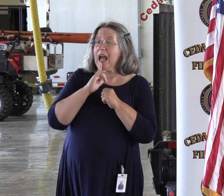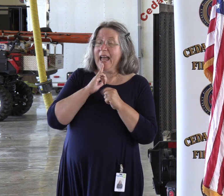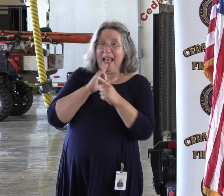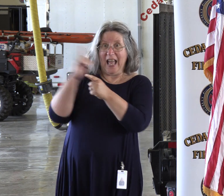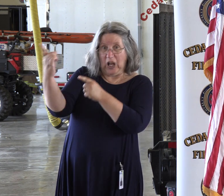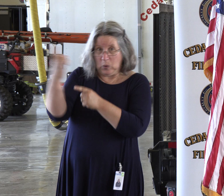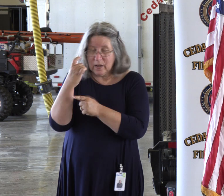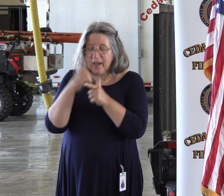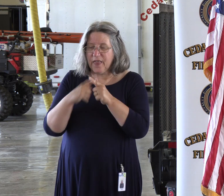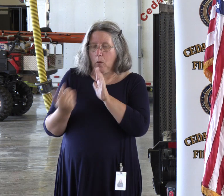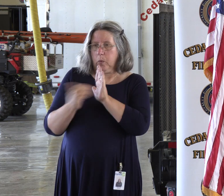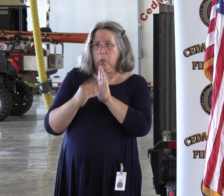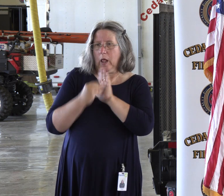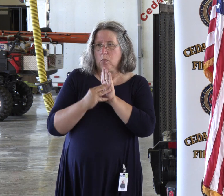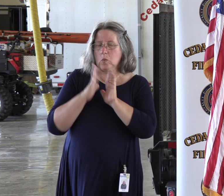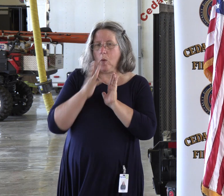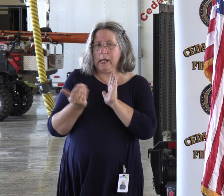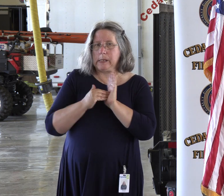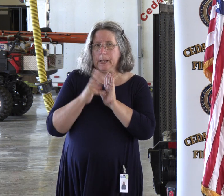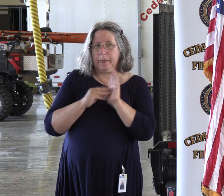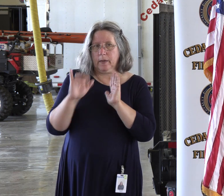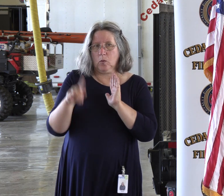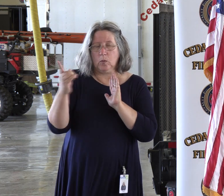questions for those that are watching online.